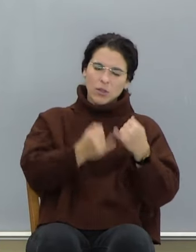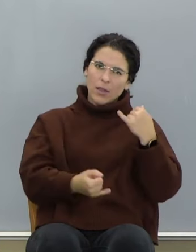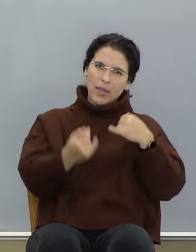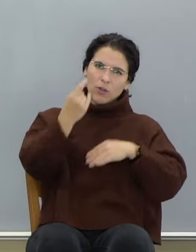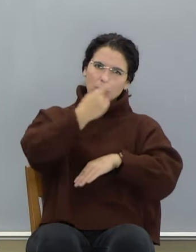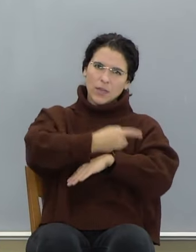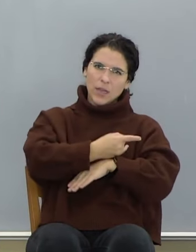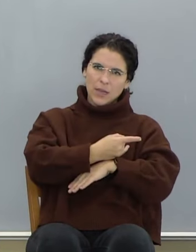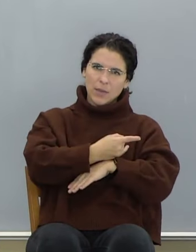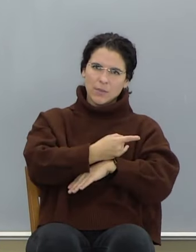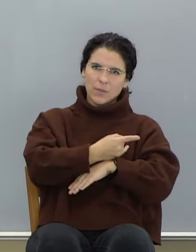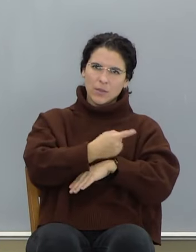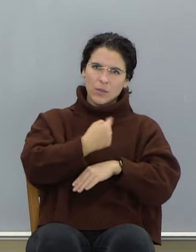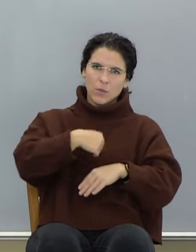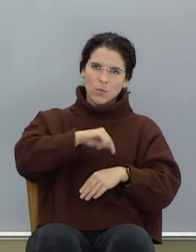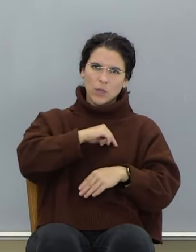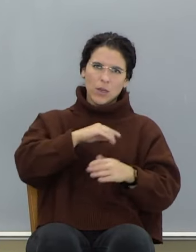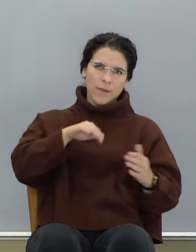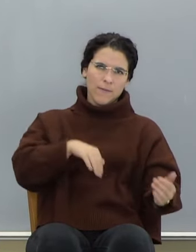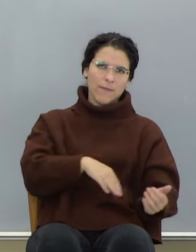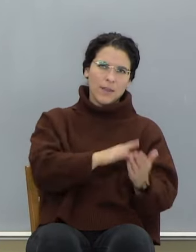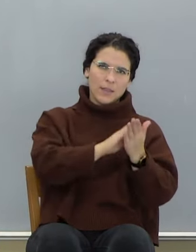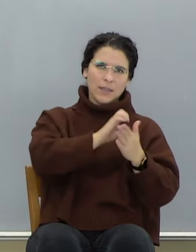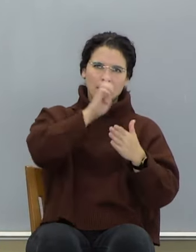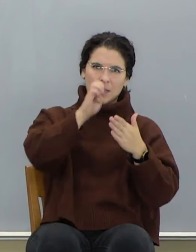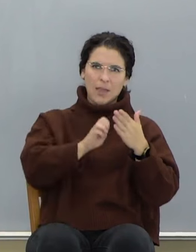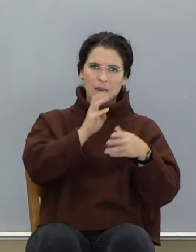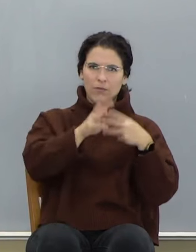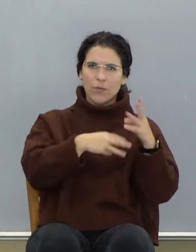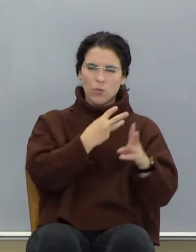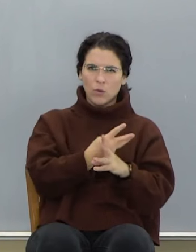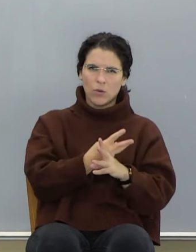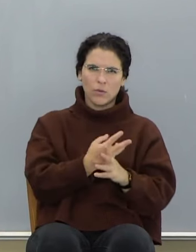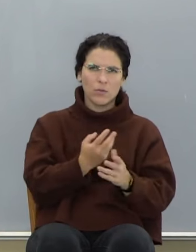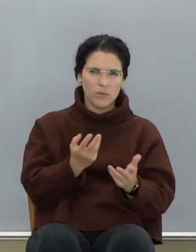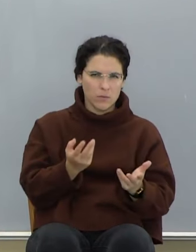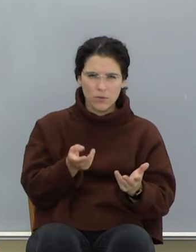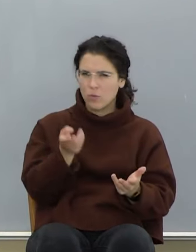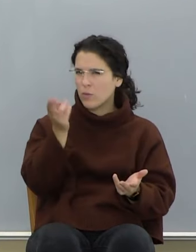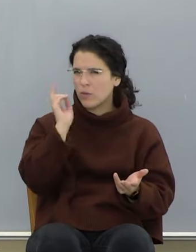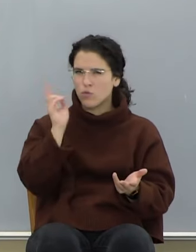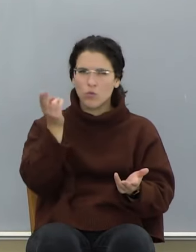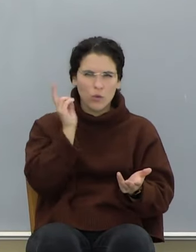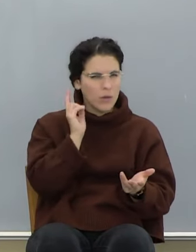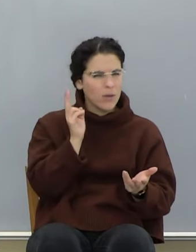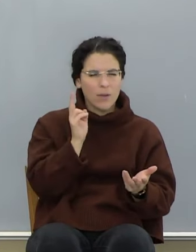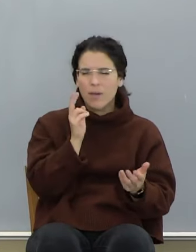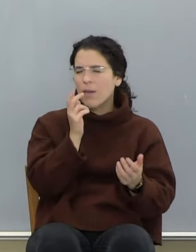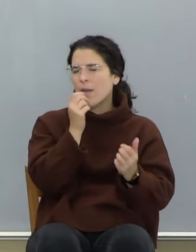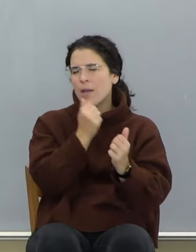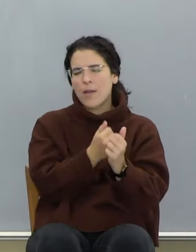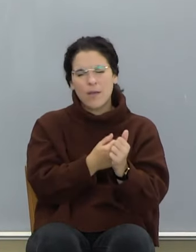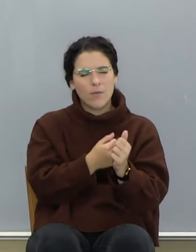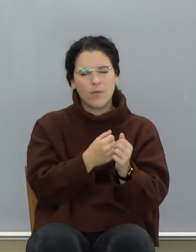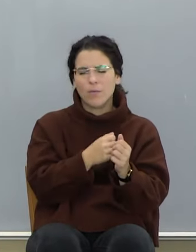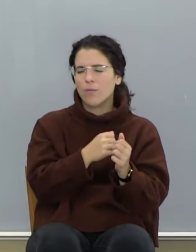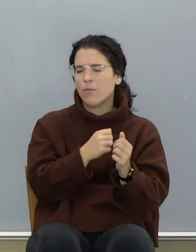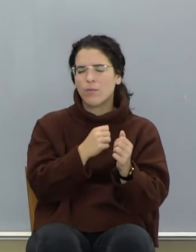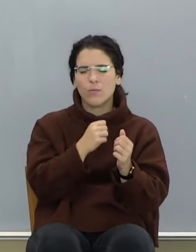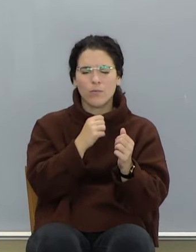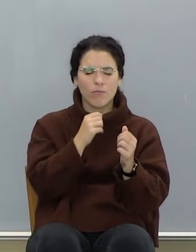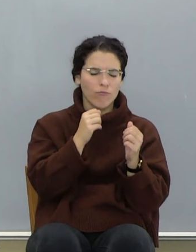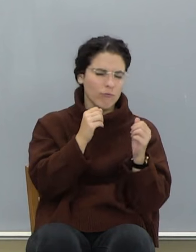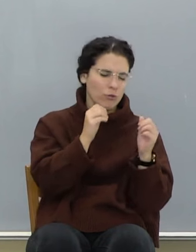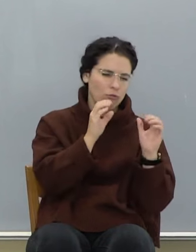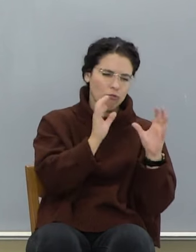times where we're facing the end of the world. So historically, everybody